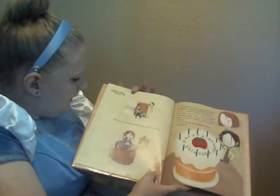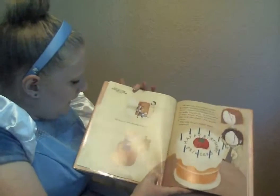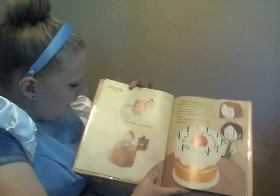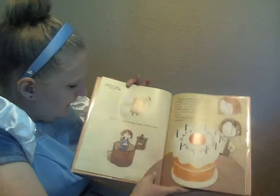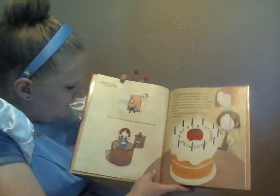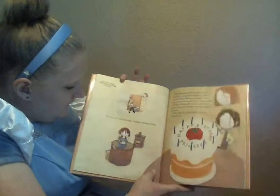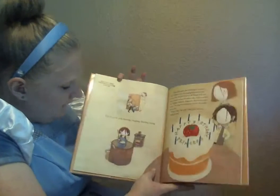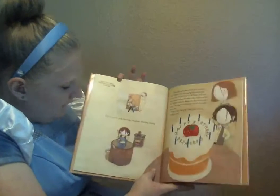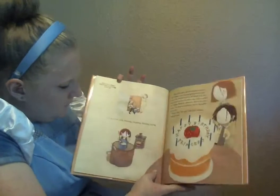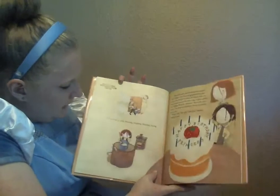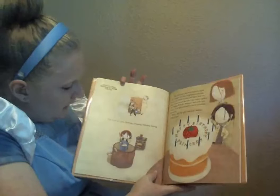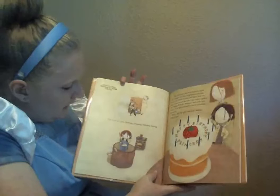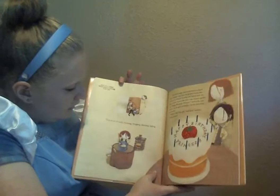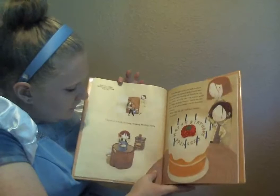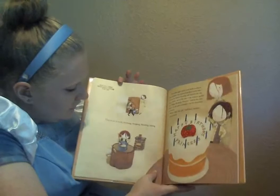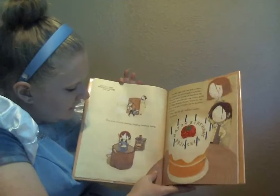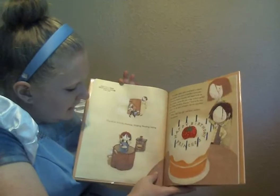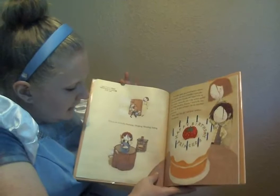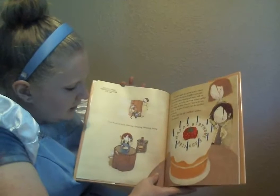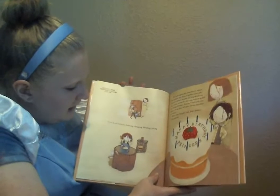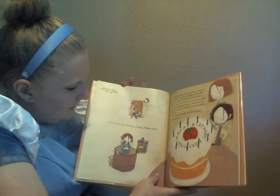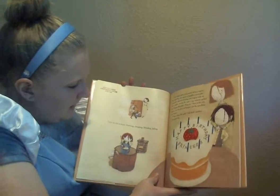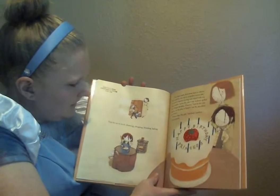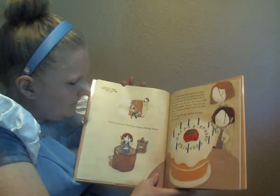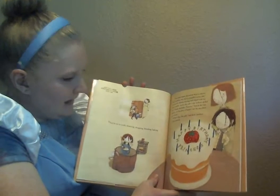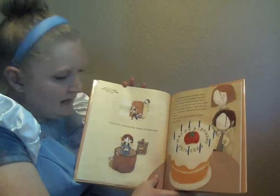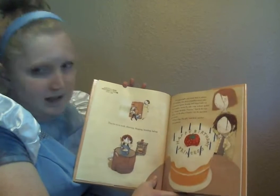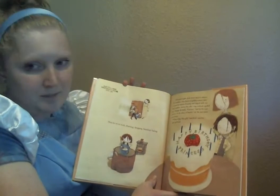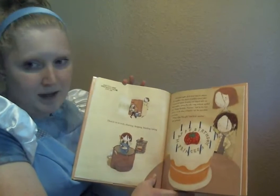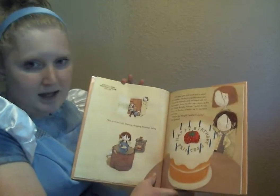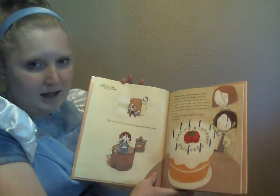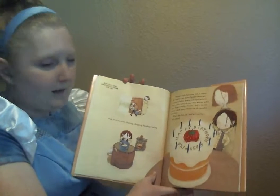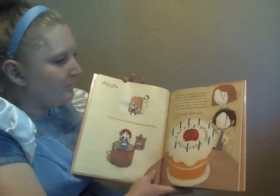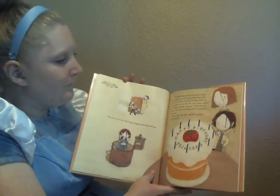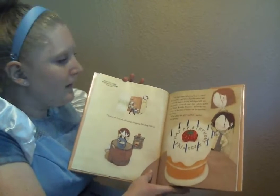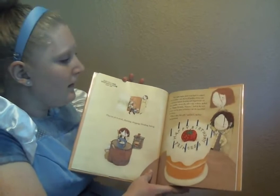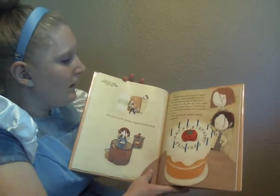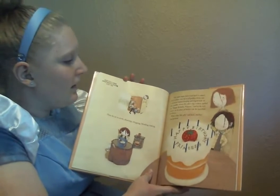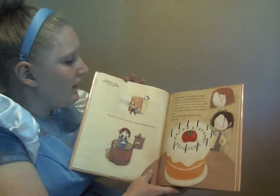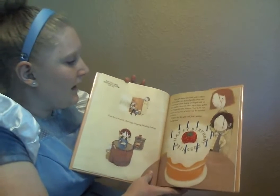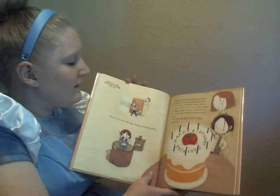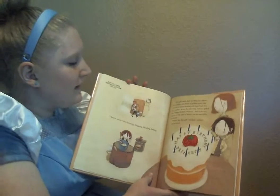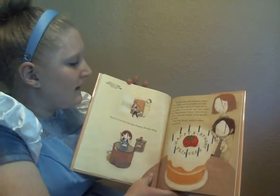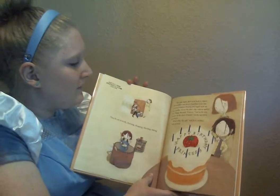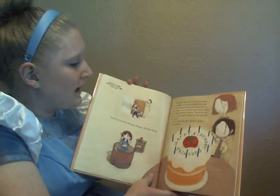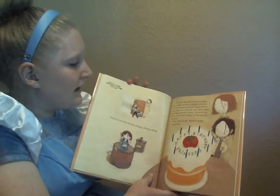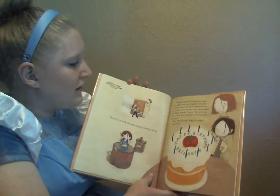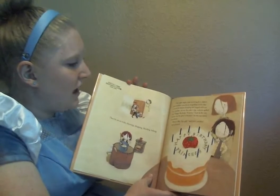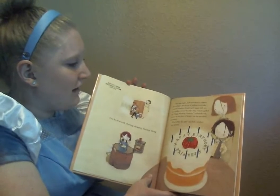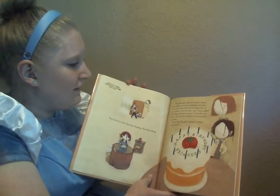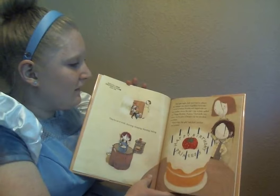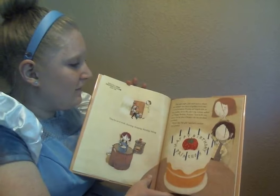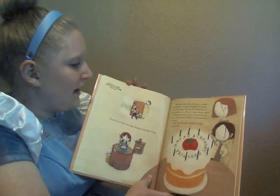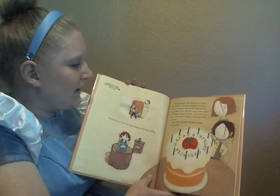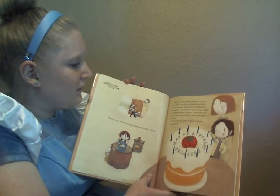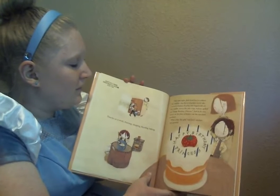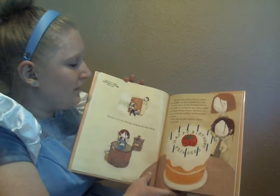Then he set to work, churning, chopping, blending, baking. That same night, Jack stood back to admire